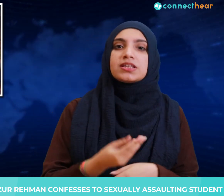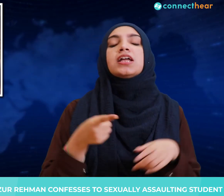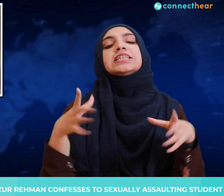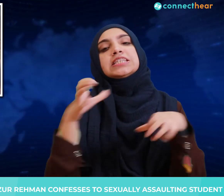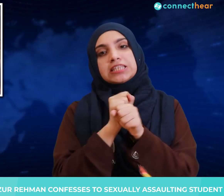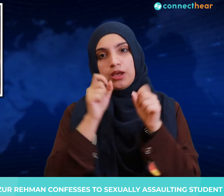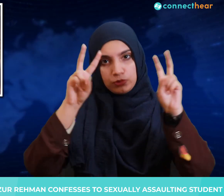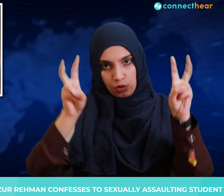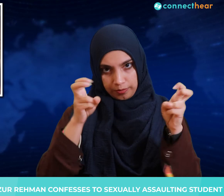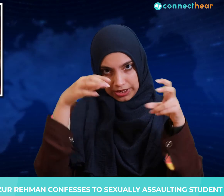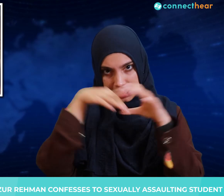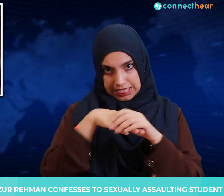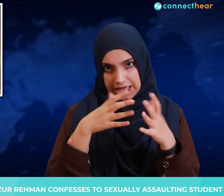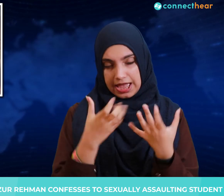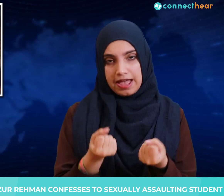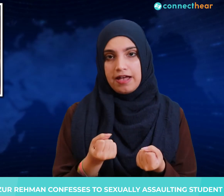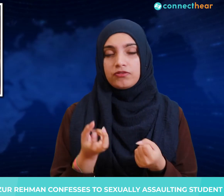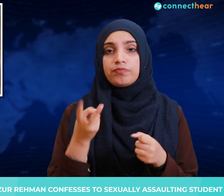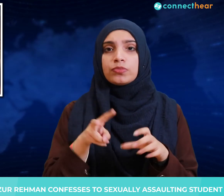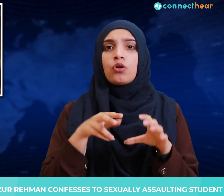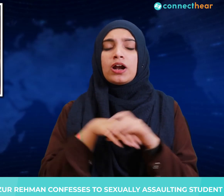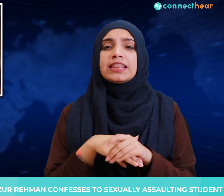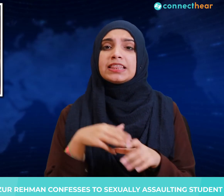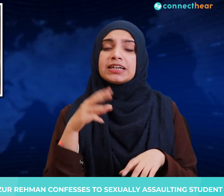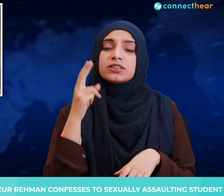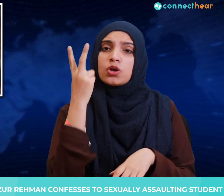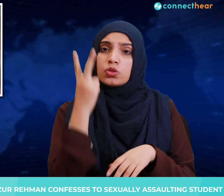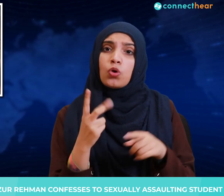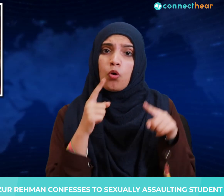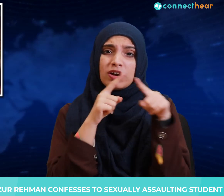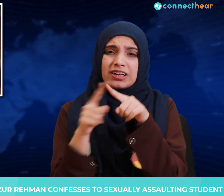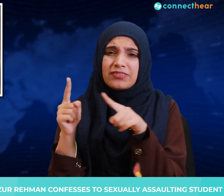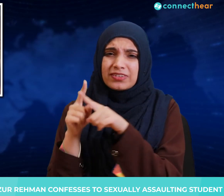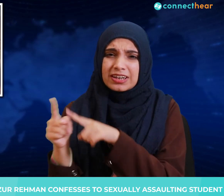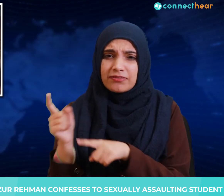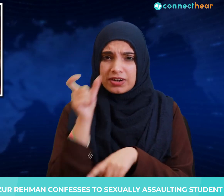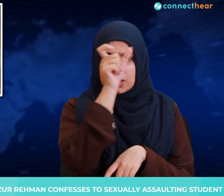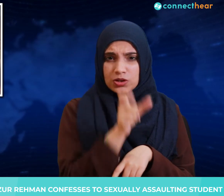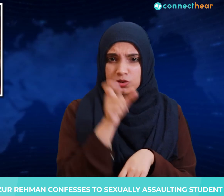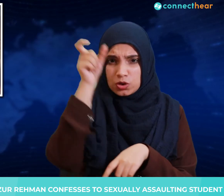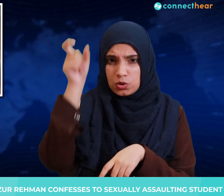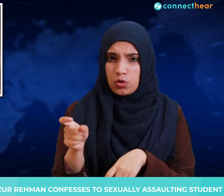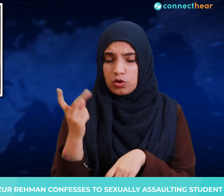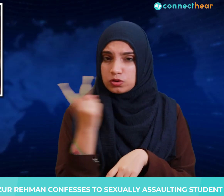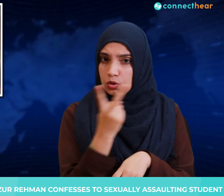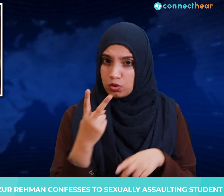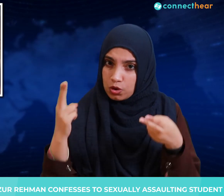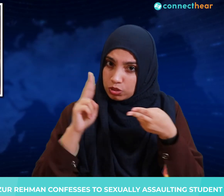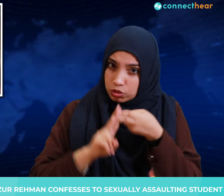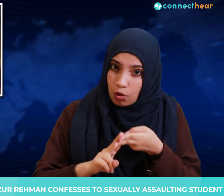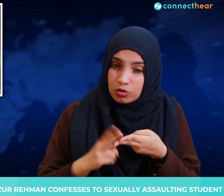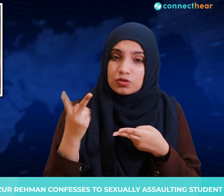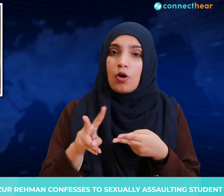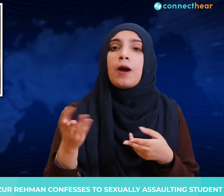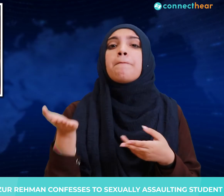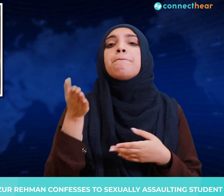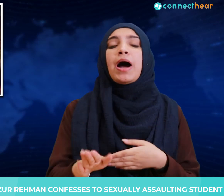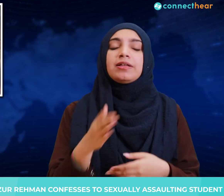It is a tale of two youngsters from two different nations. They become friends and then fall in love.